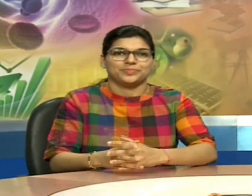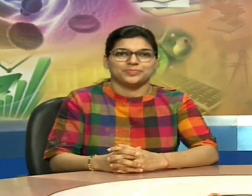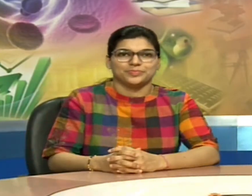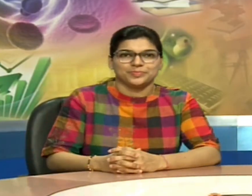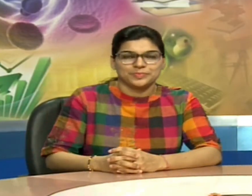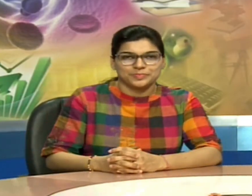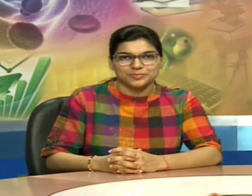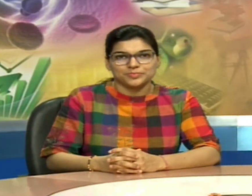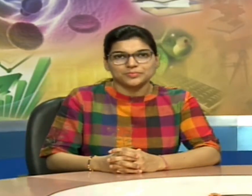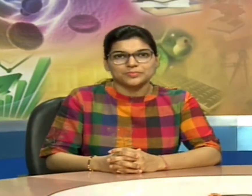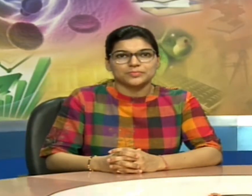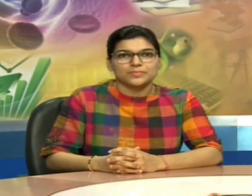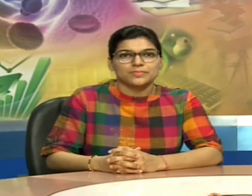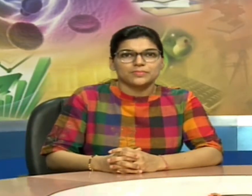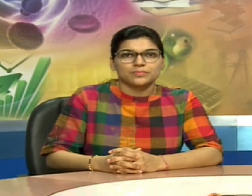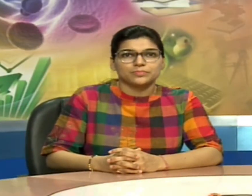understand difficult words.